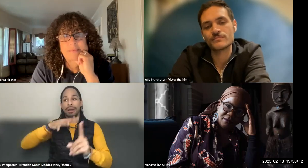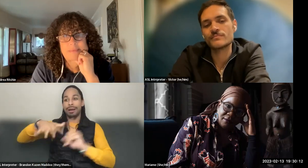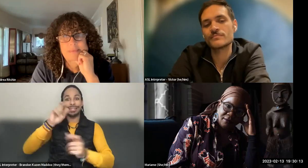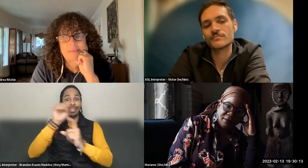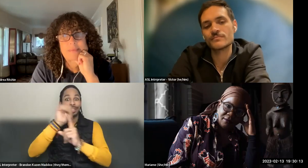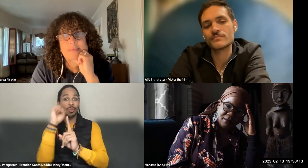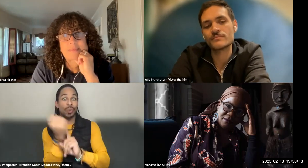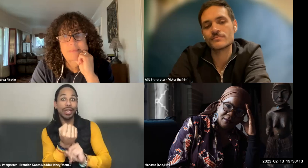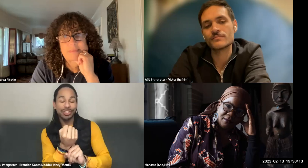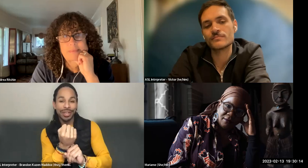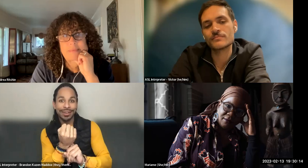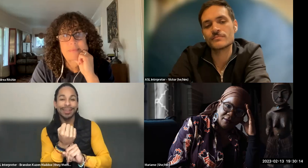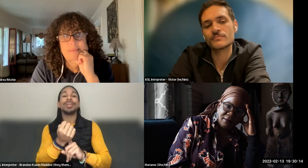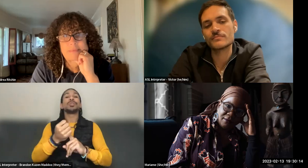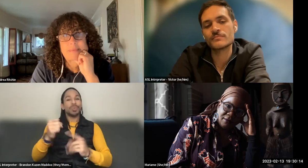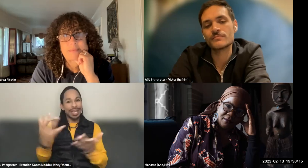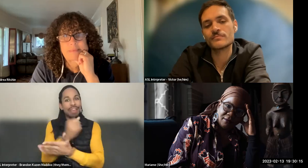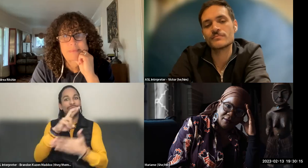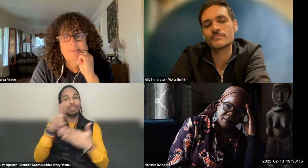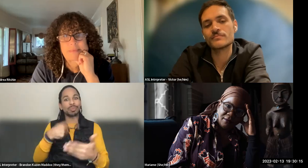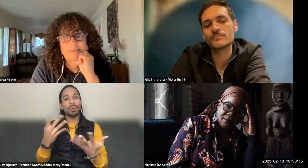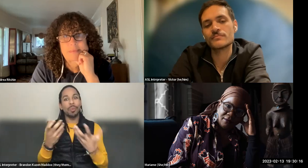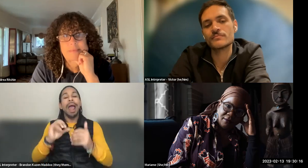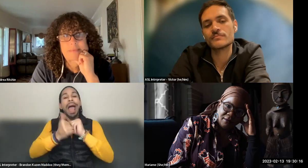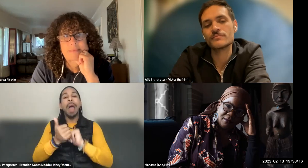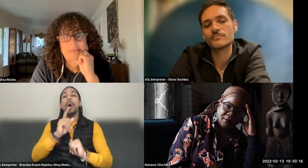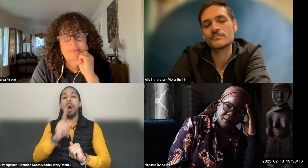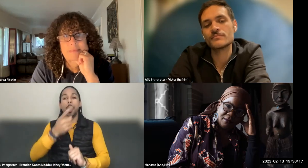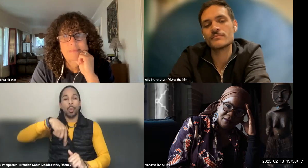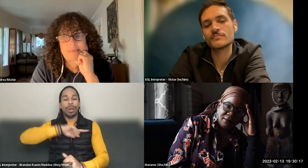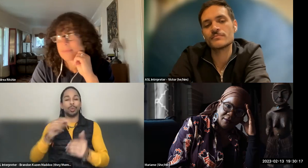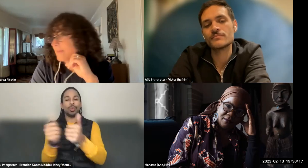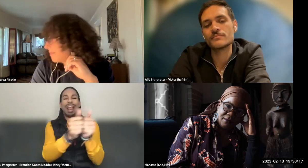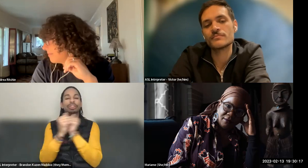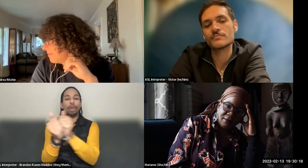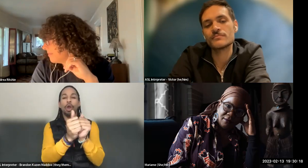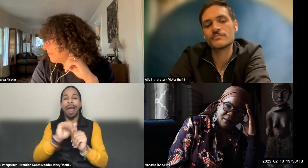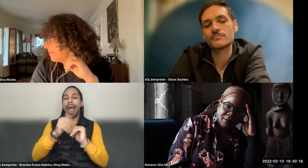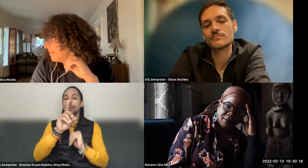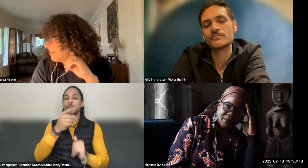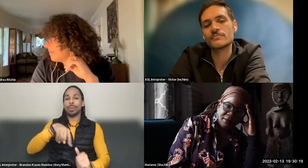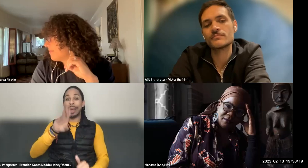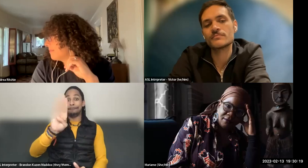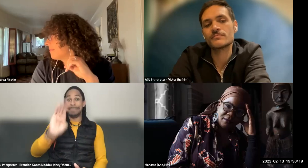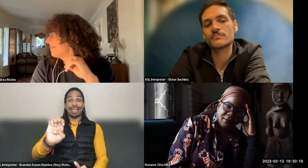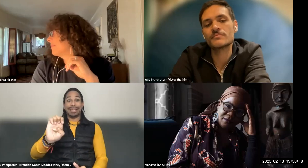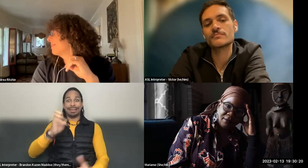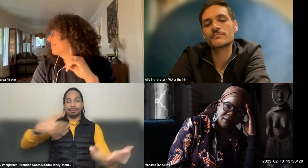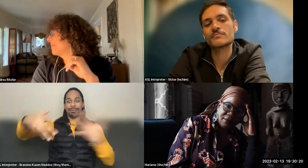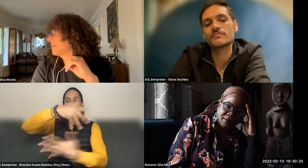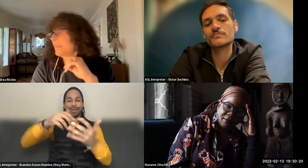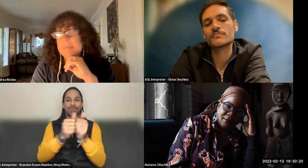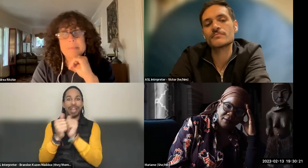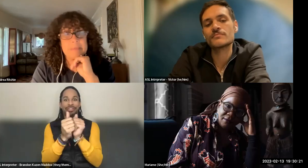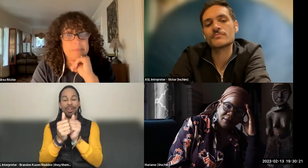we be in relationship with each other. And abolition is about making things at bottom for me.